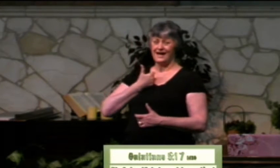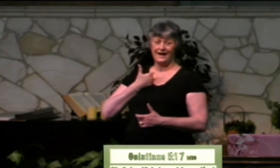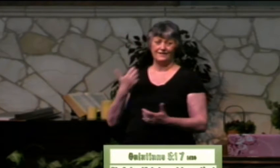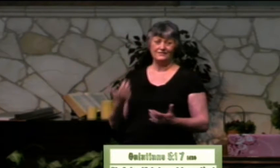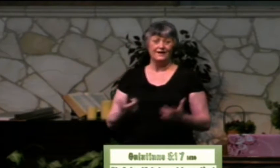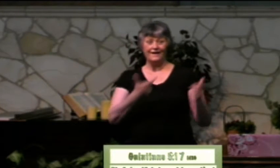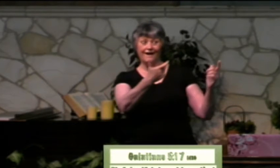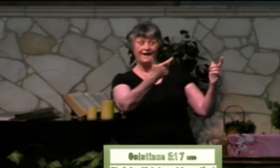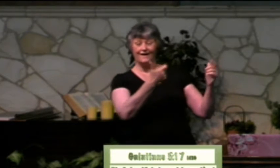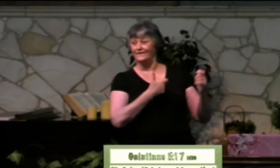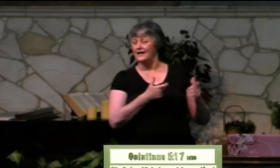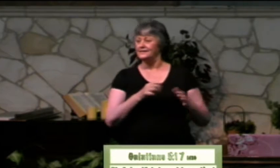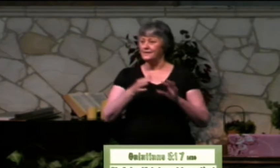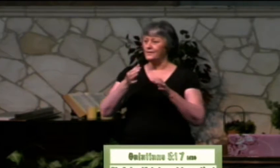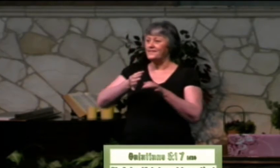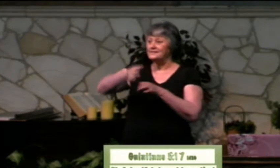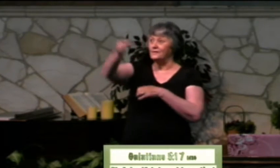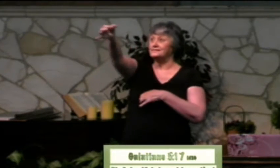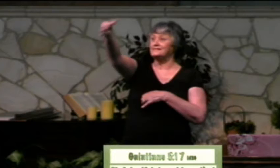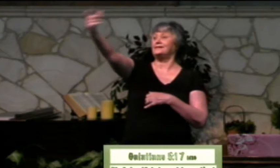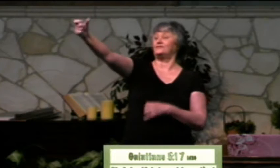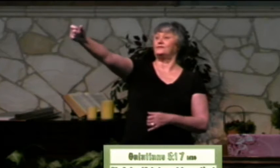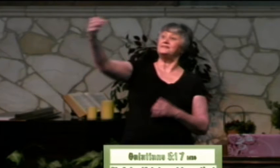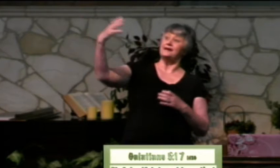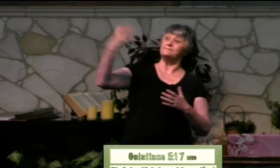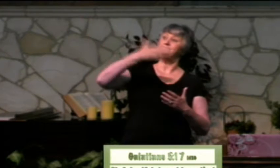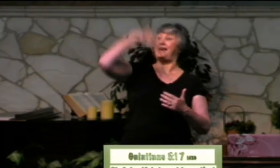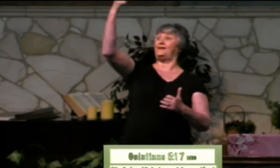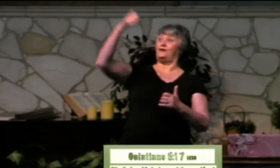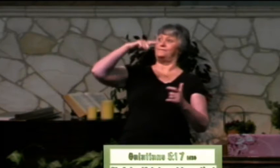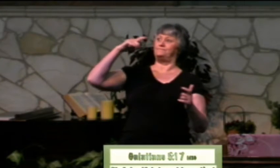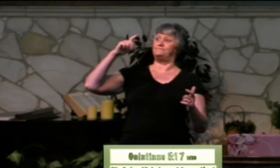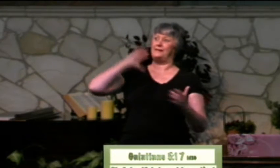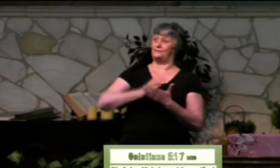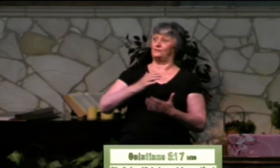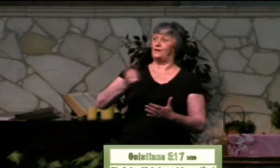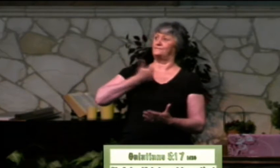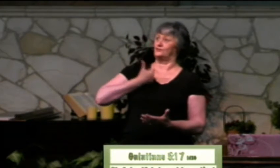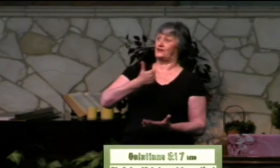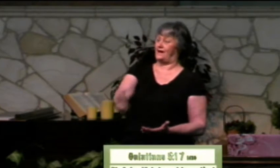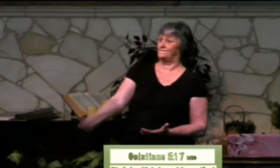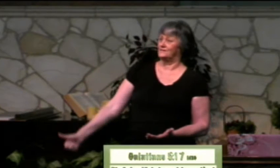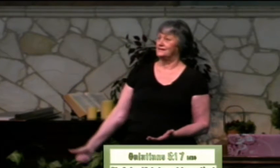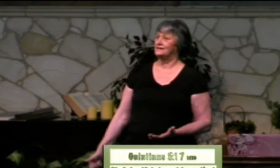myself. Oh, get one of these one sticks so you can take a better picture of yourself.